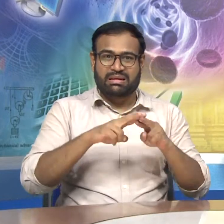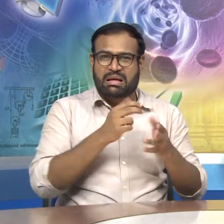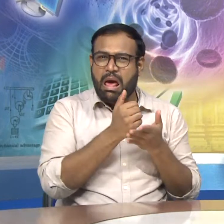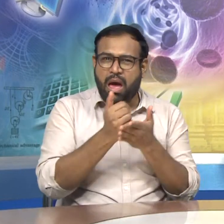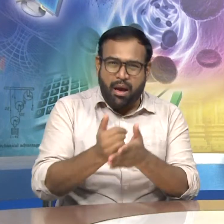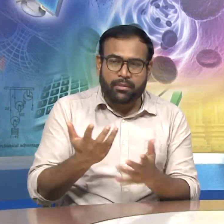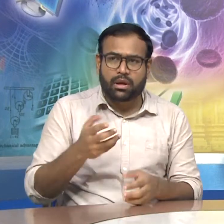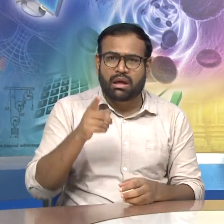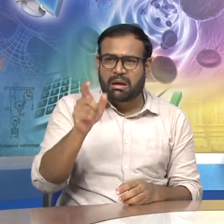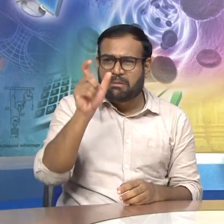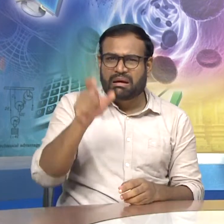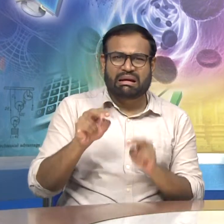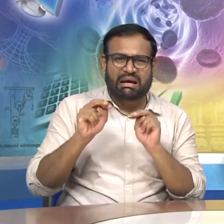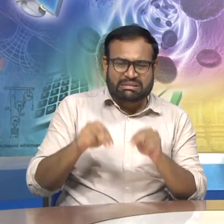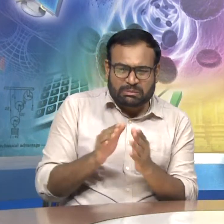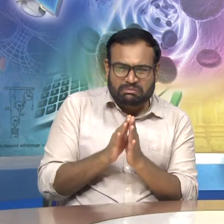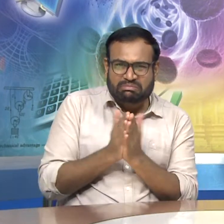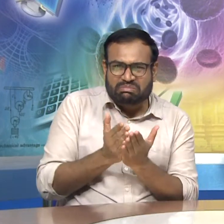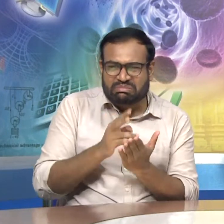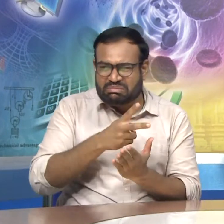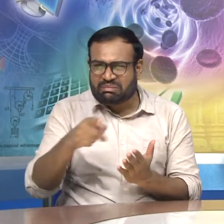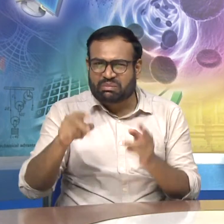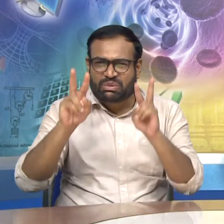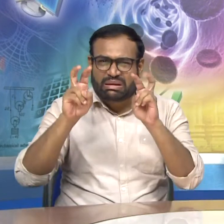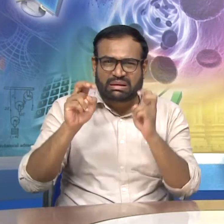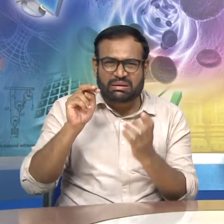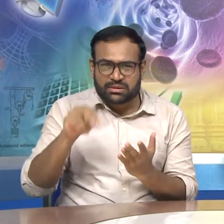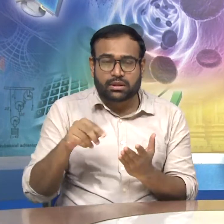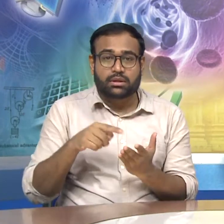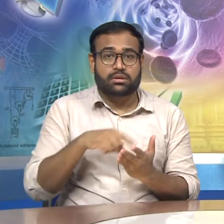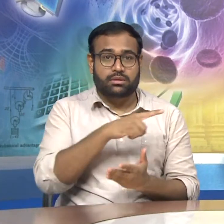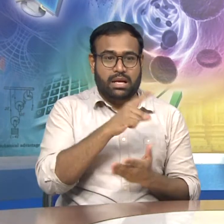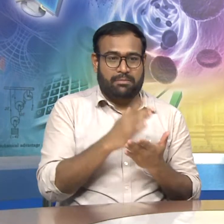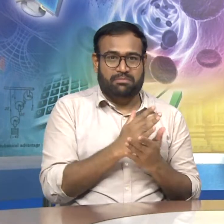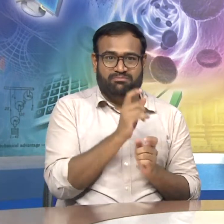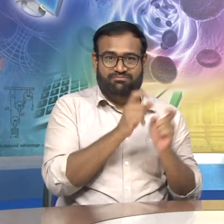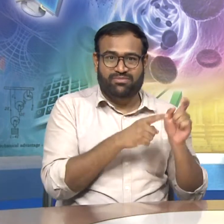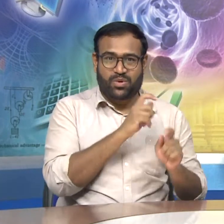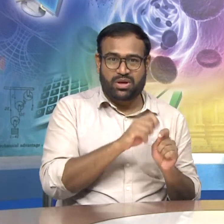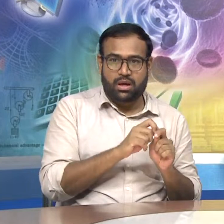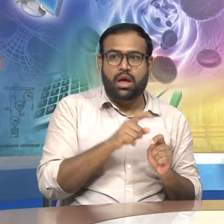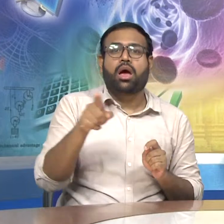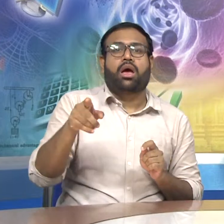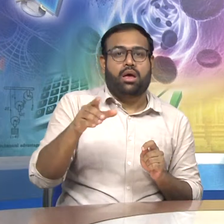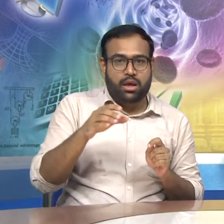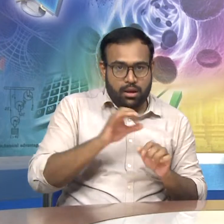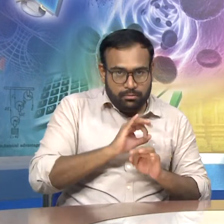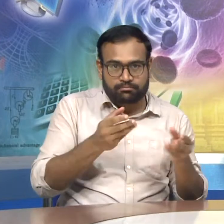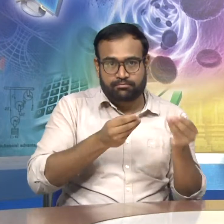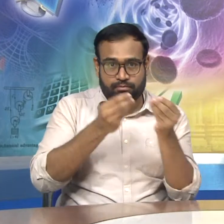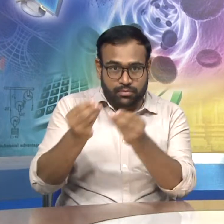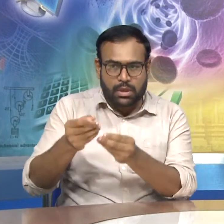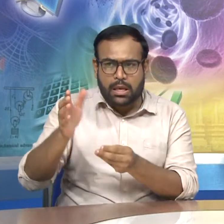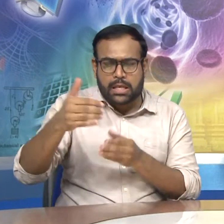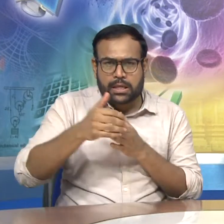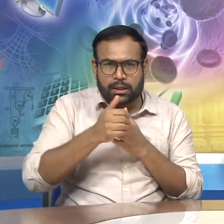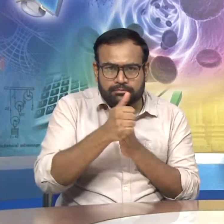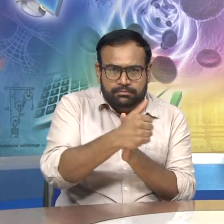It covers direct services such as assistance to the user in the use of the